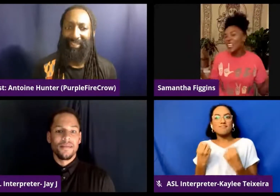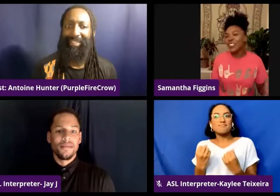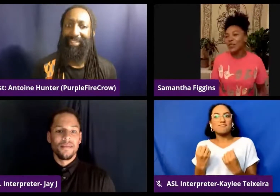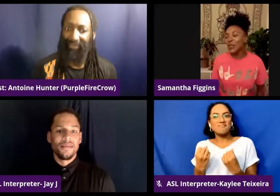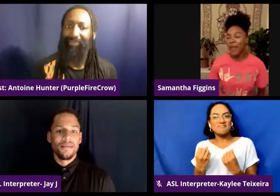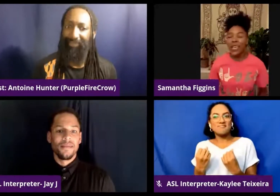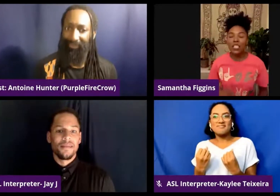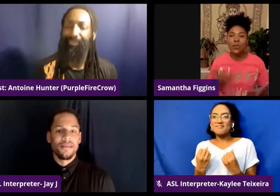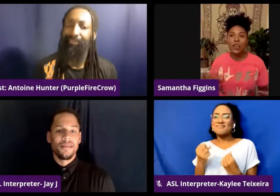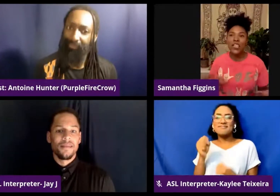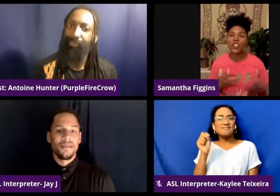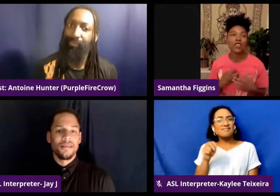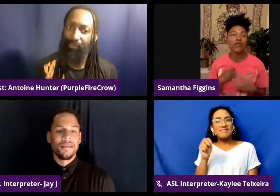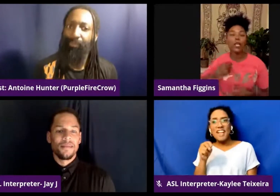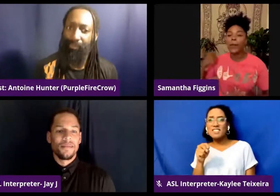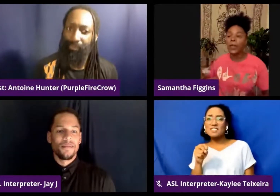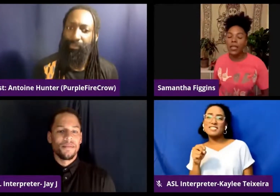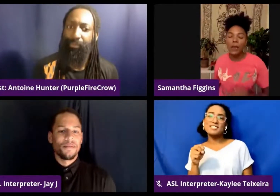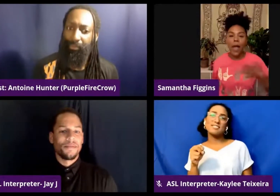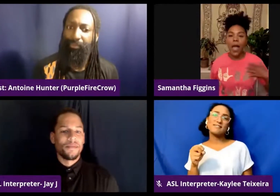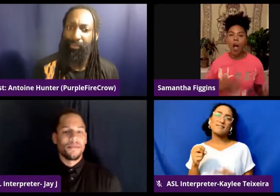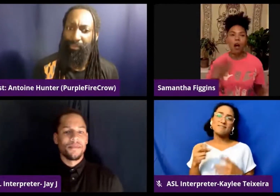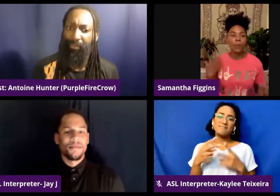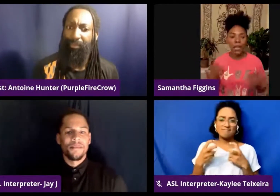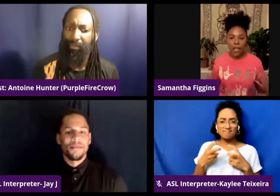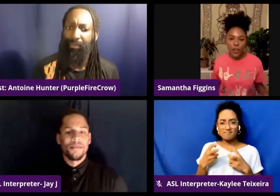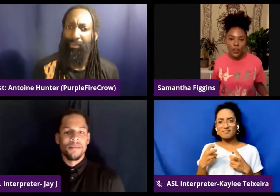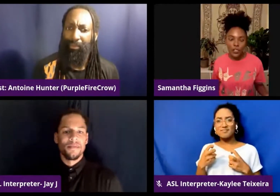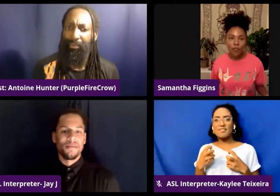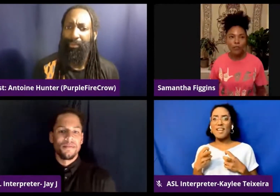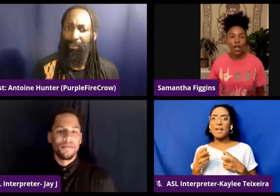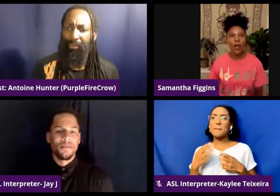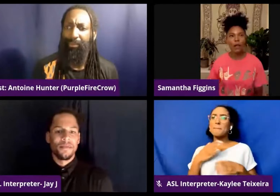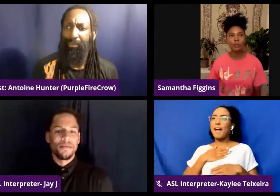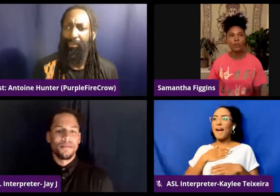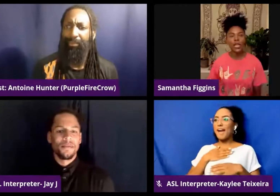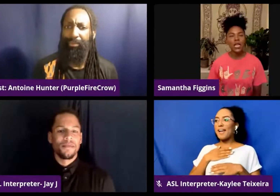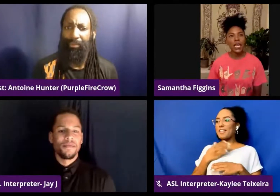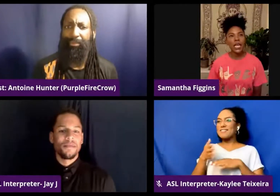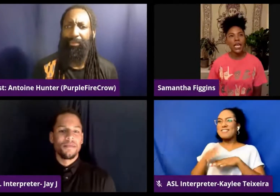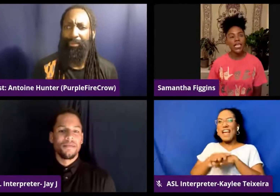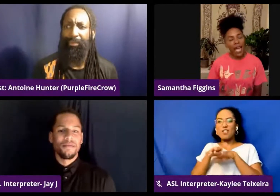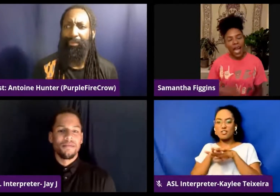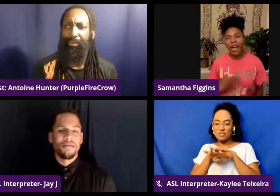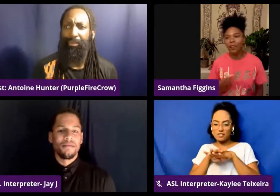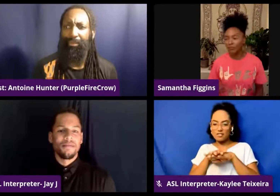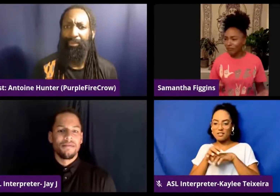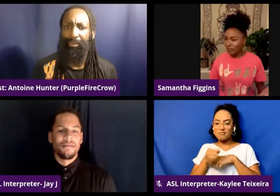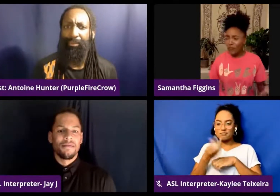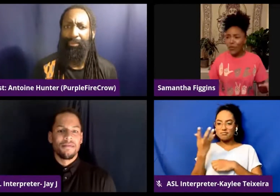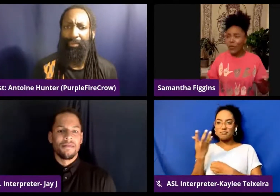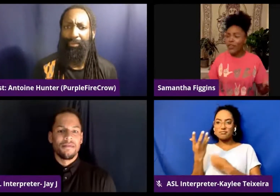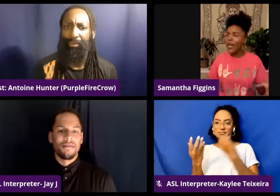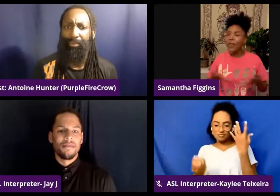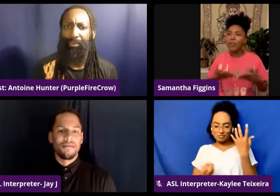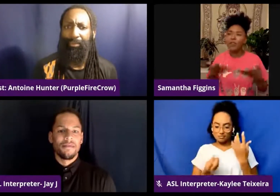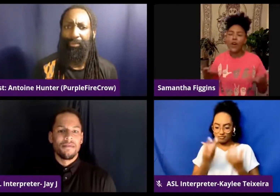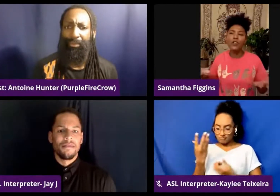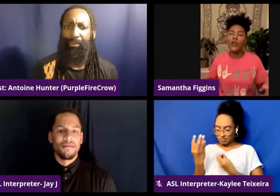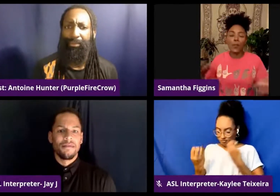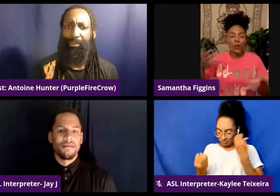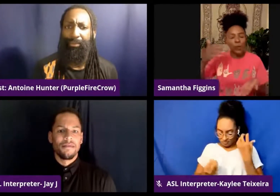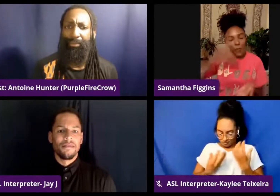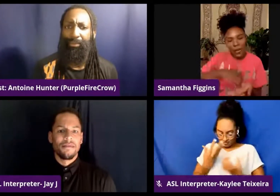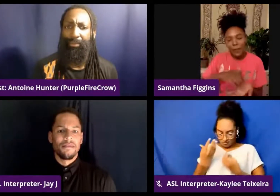with my exploration and really peeling back all my layers. And yeah, with that I can